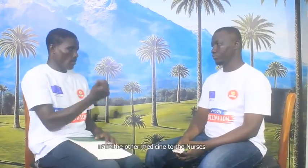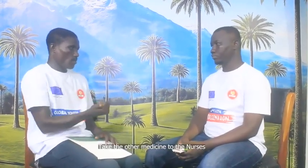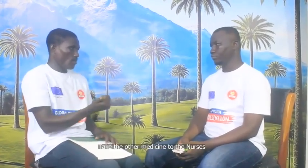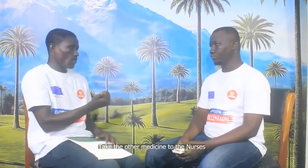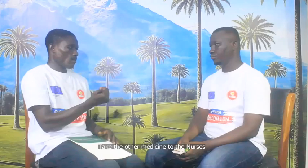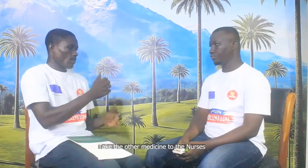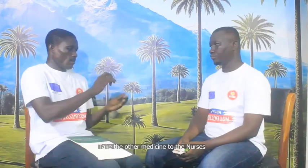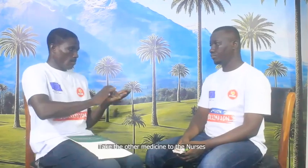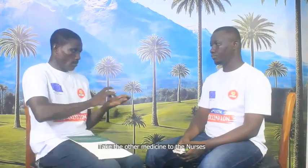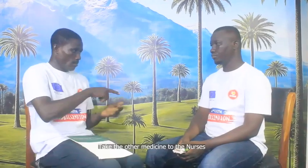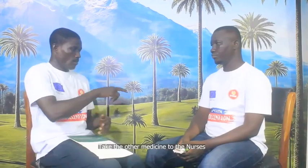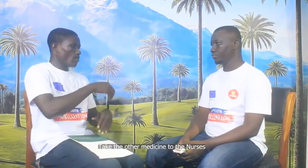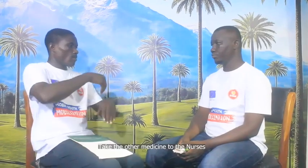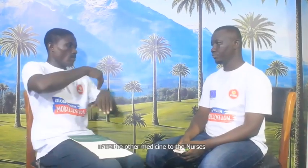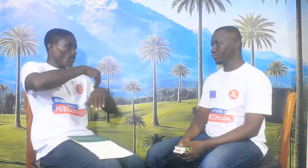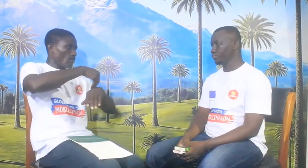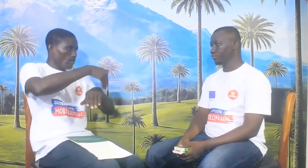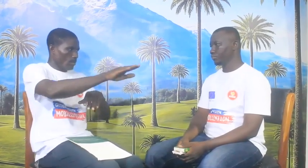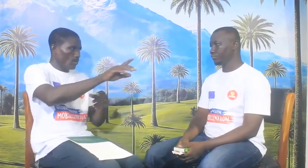Take the other medicine to the nurses.